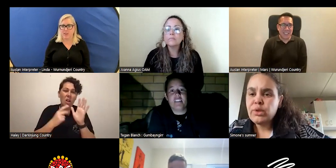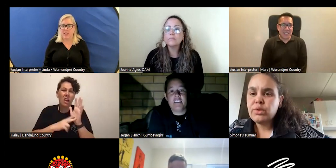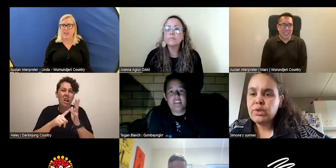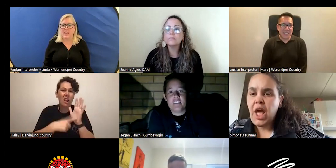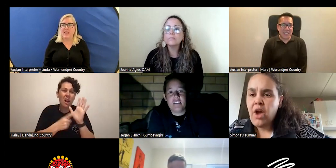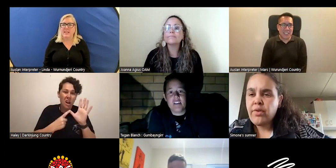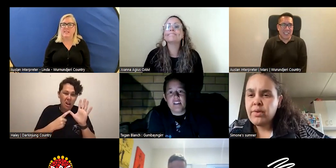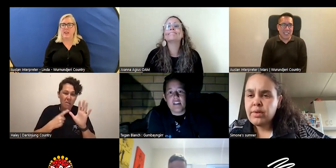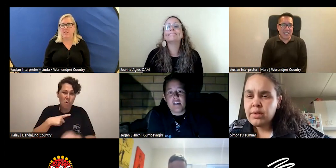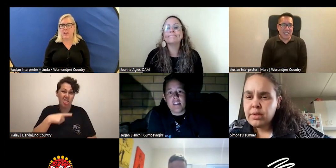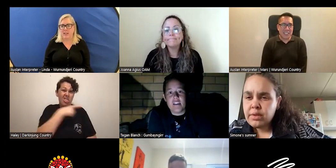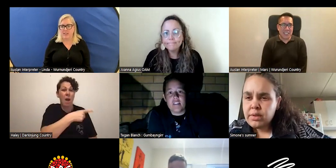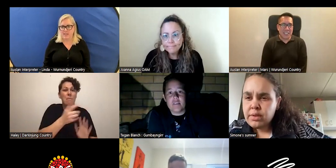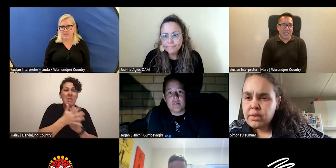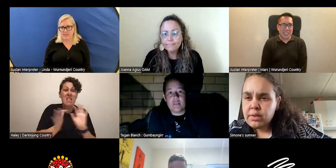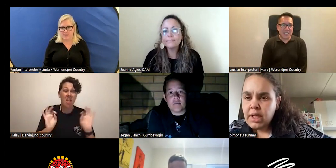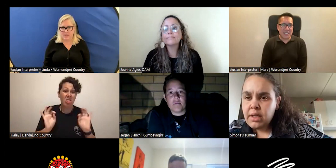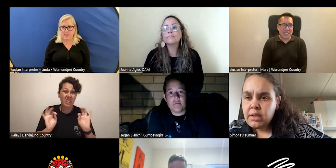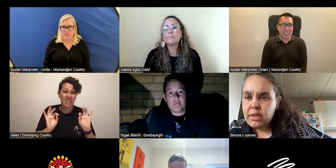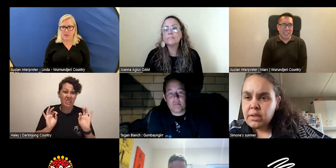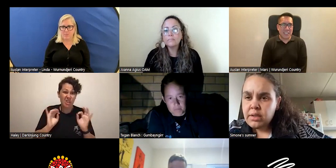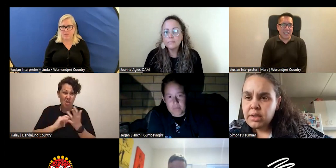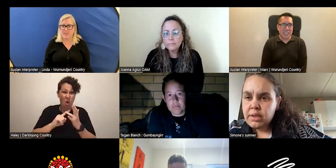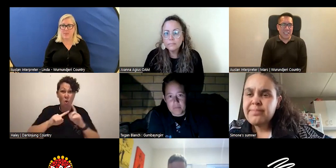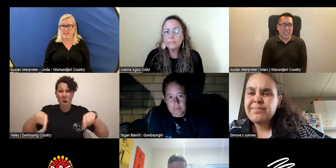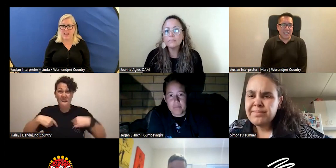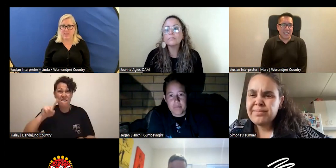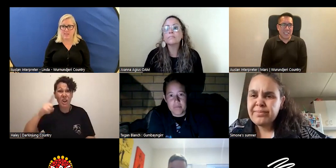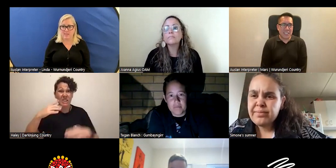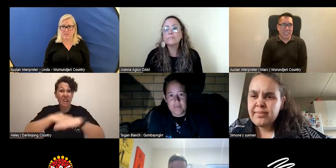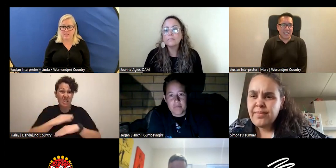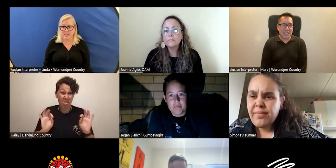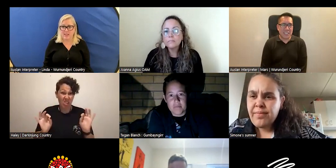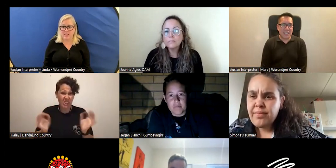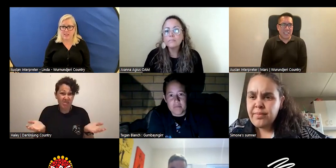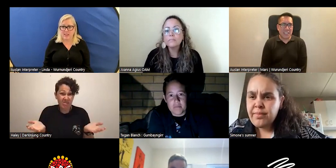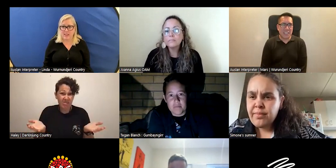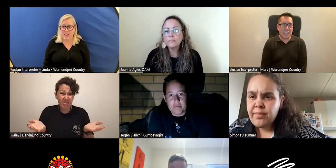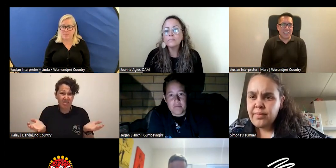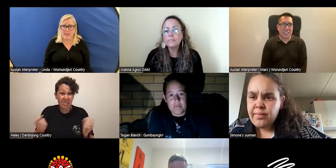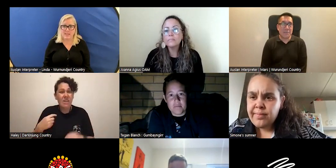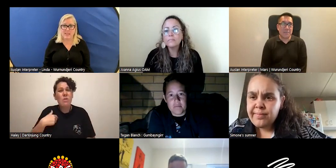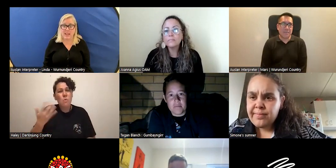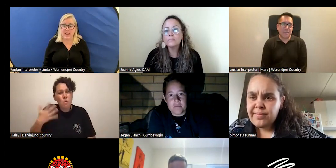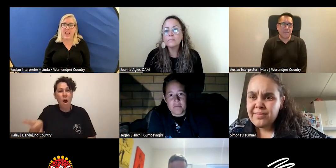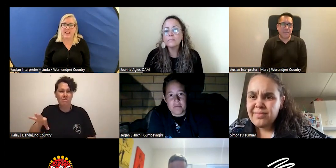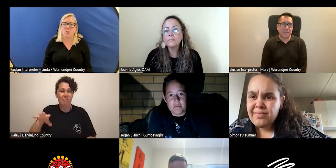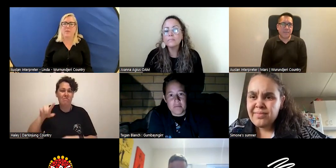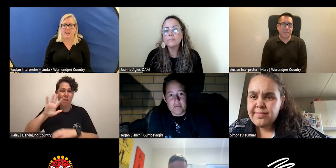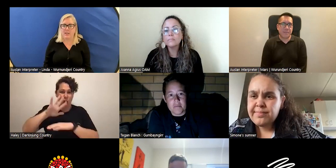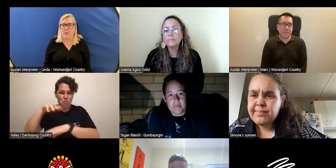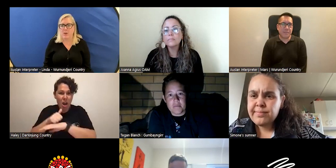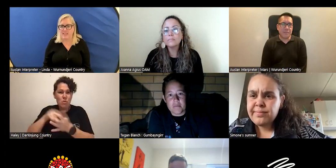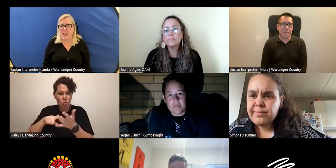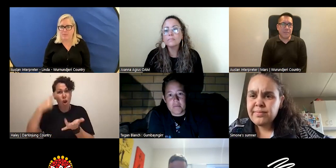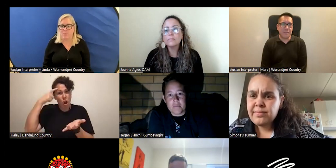word terra nullius, right? Because it means nothing. It means, in actual